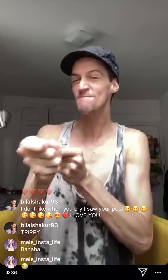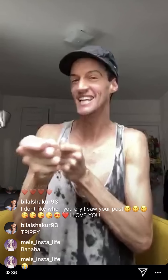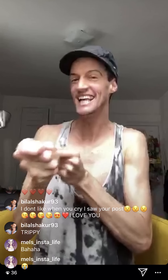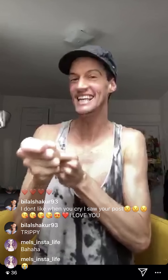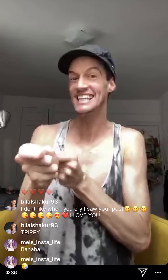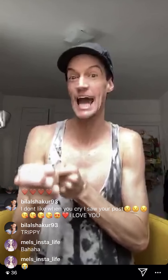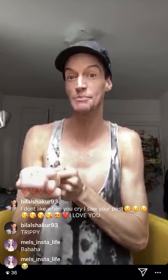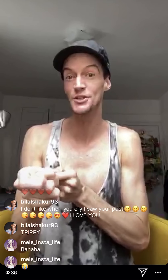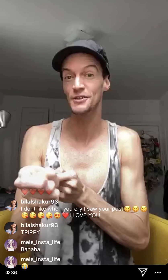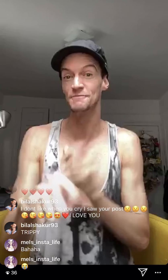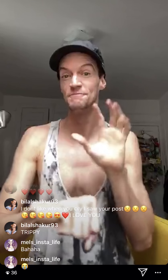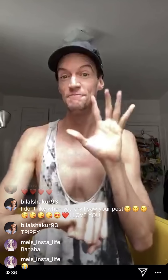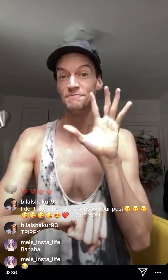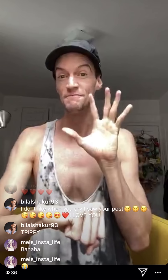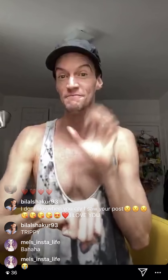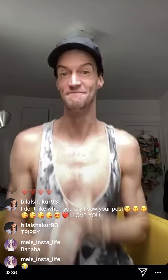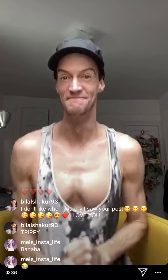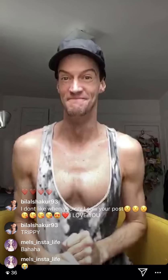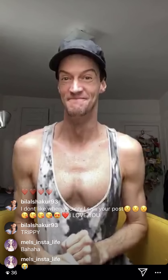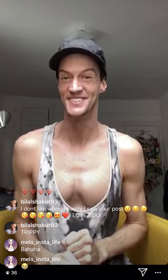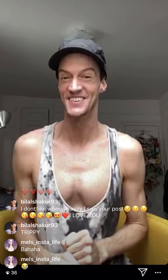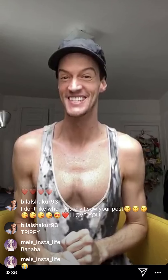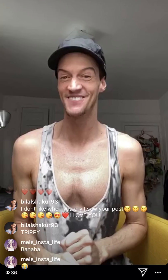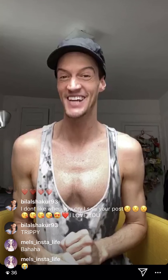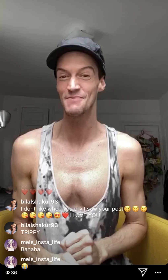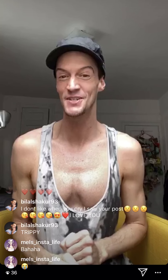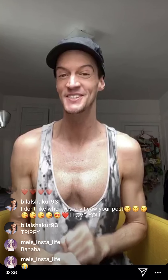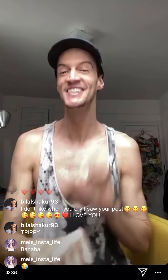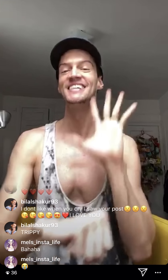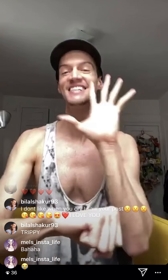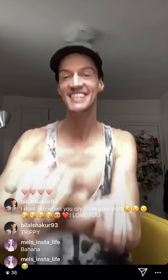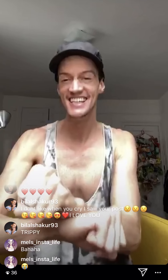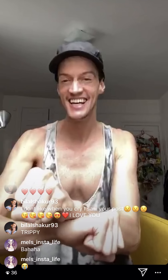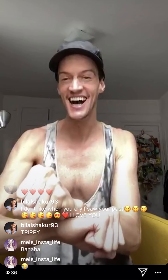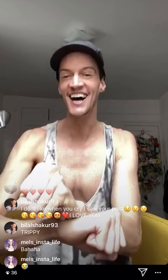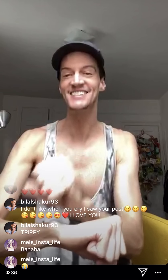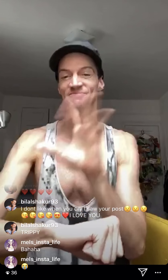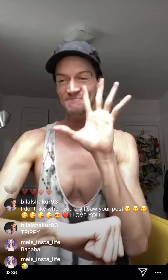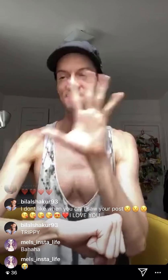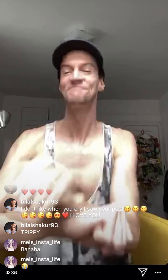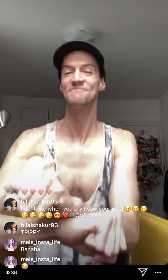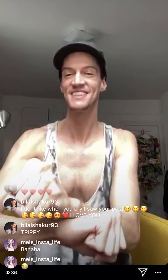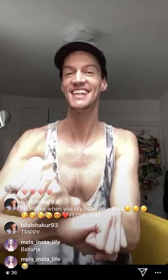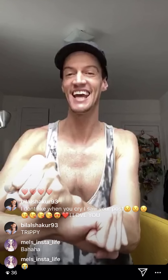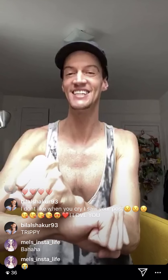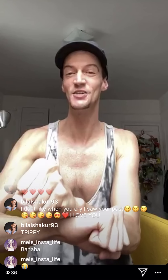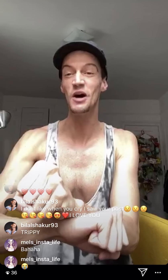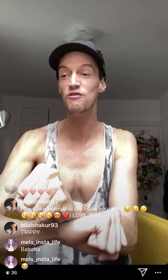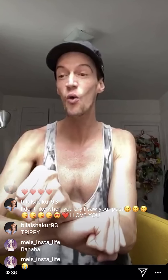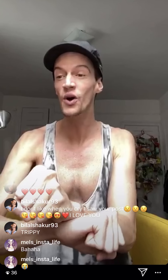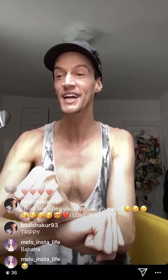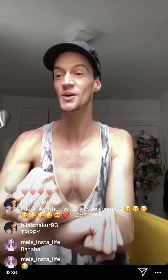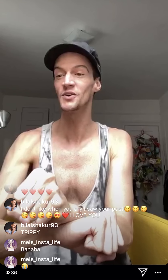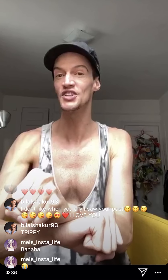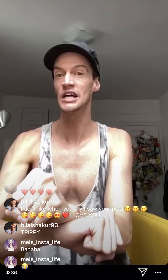And to capture. Show me the sign for capture. Awesome. And to avoid or shun.